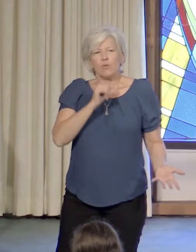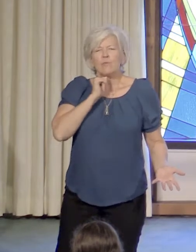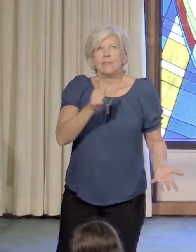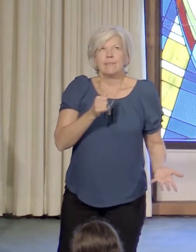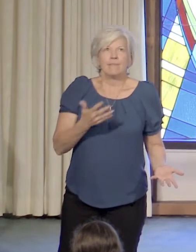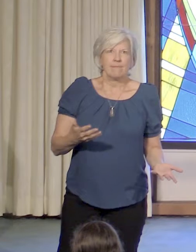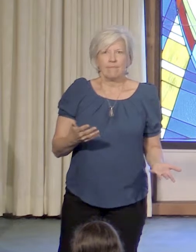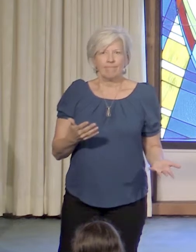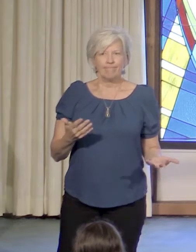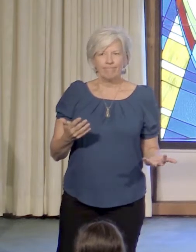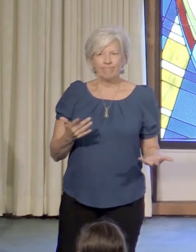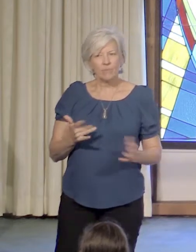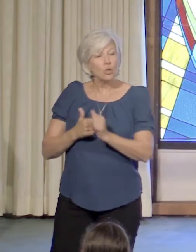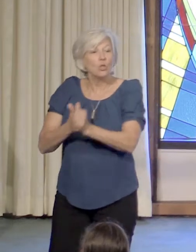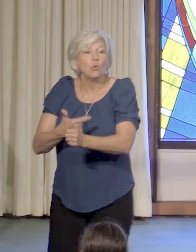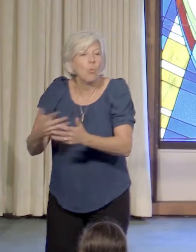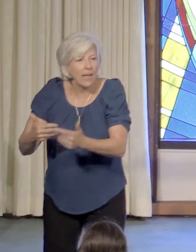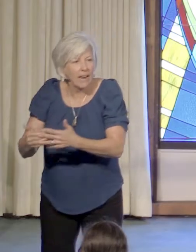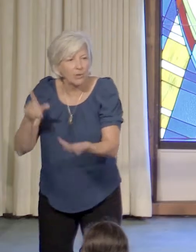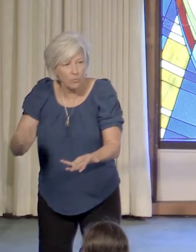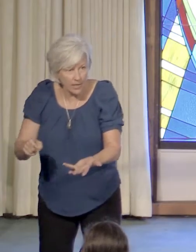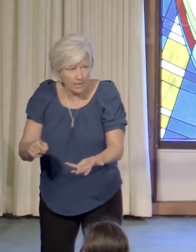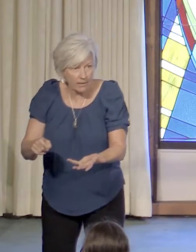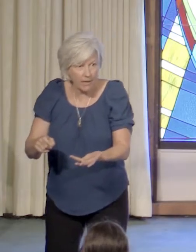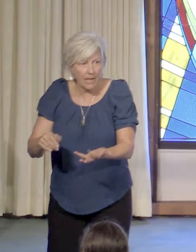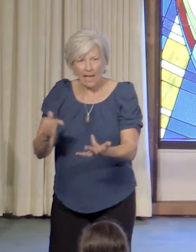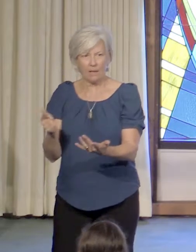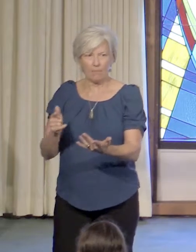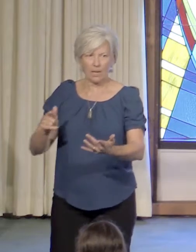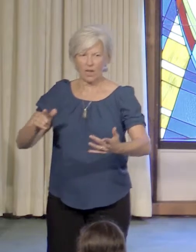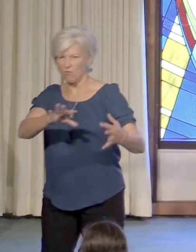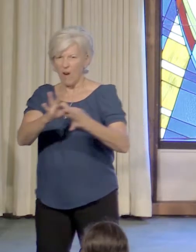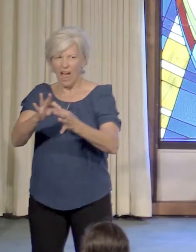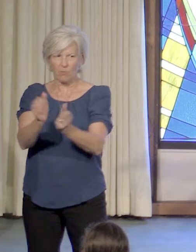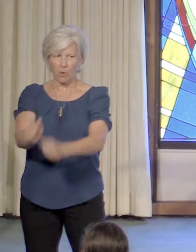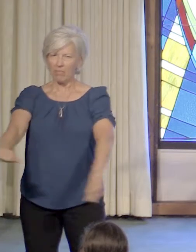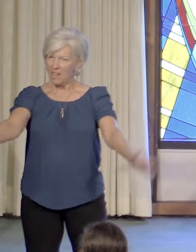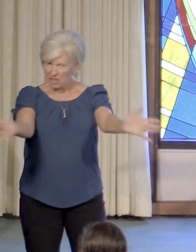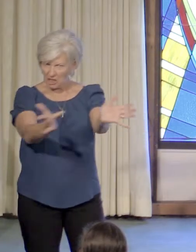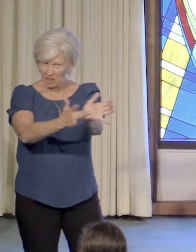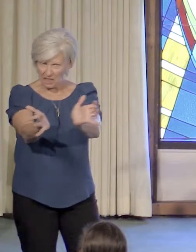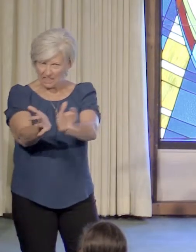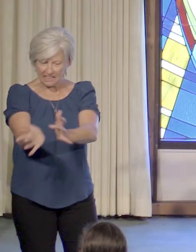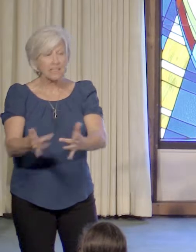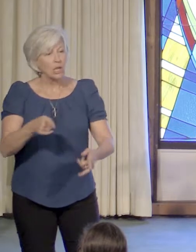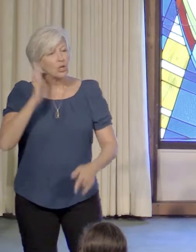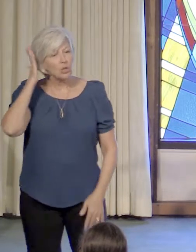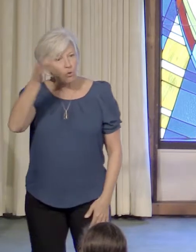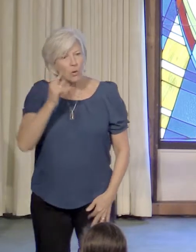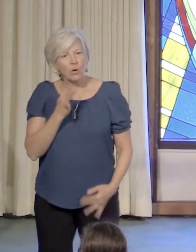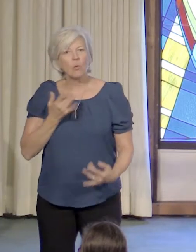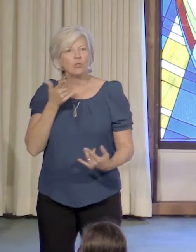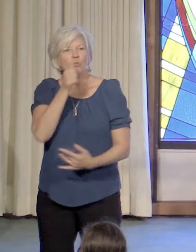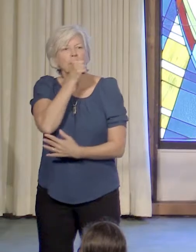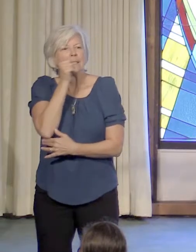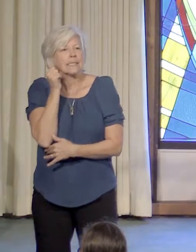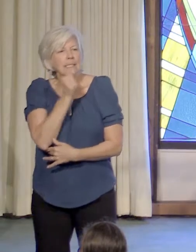with whatever it was, in most cases it was Jesus, right? You were going to suffer for